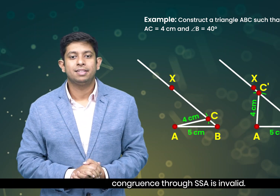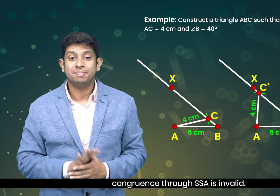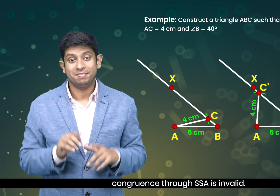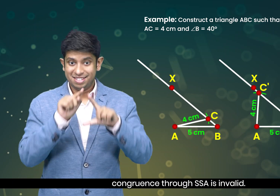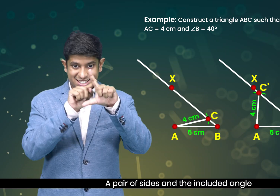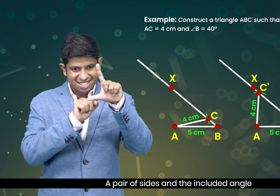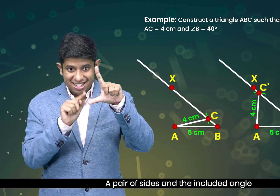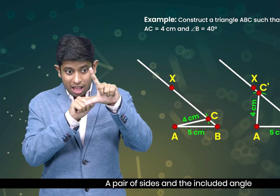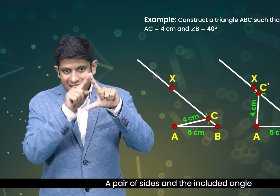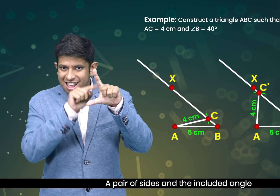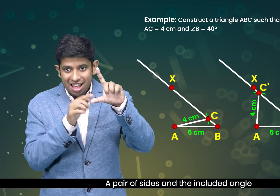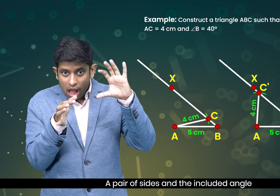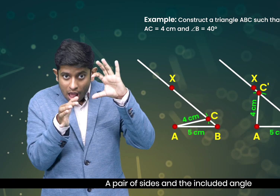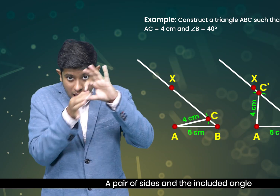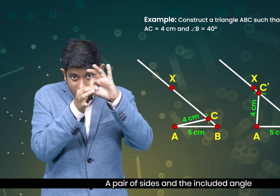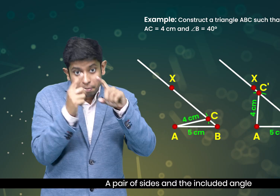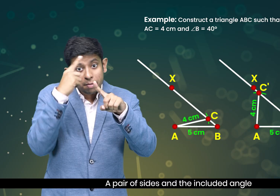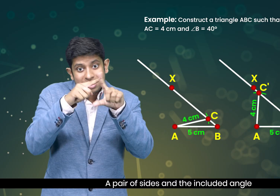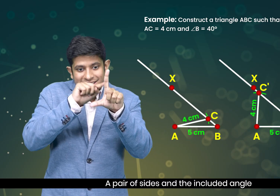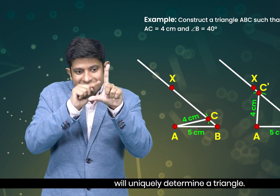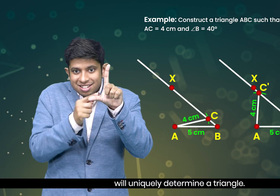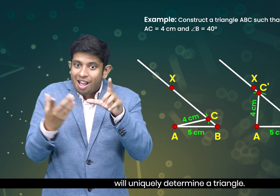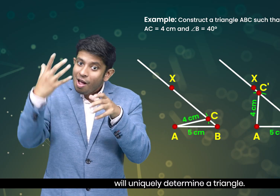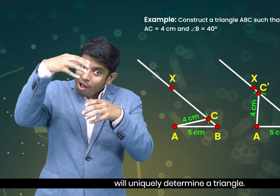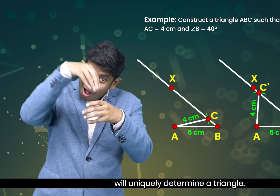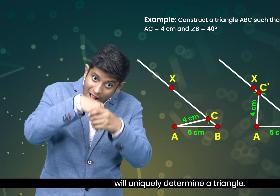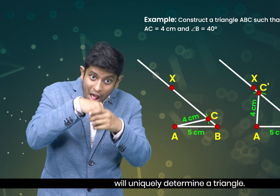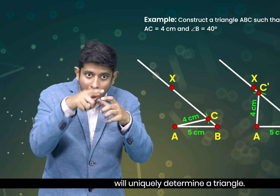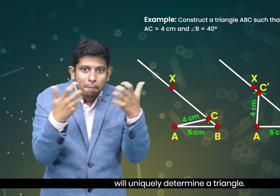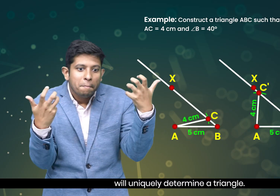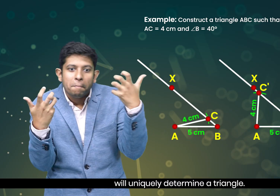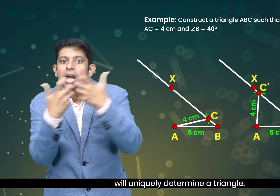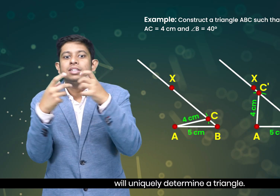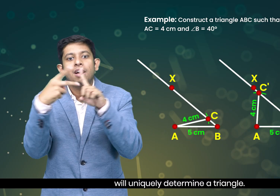A pair of sides and the included angle will uniquely determine a triangle.